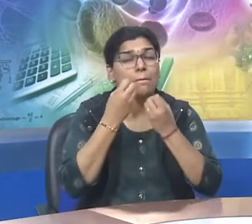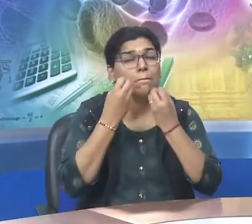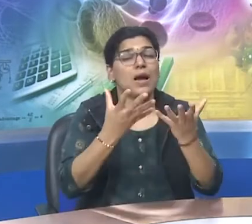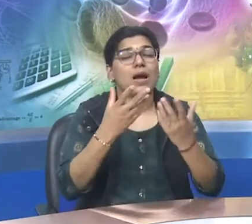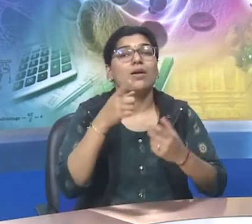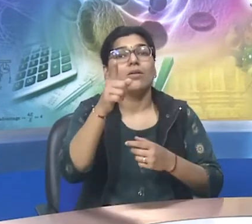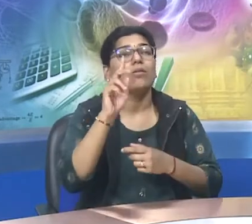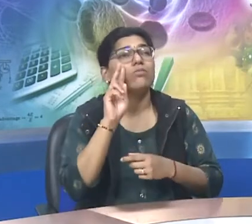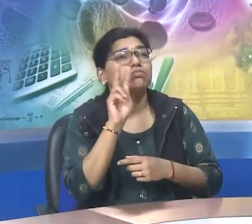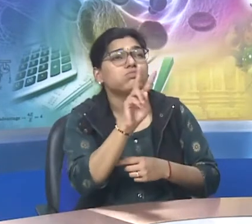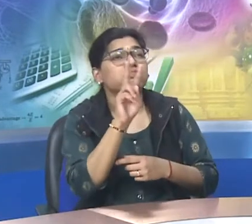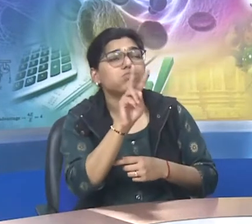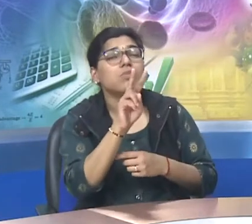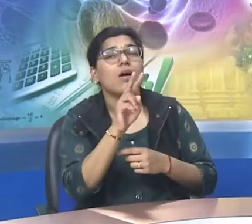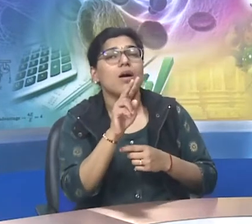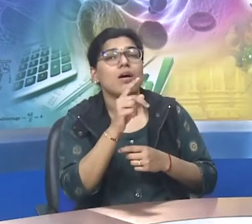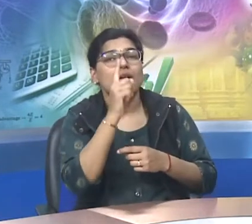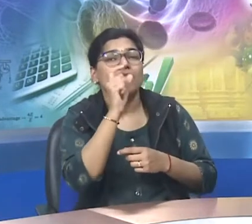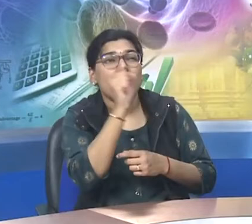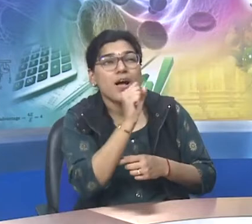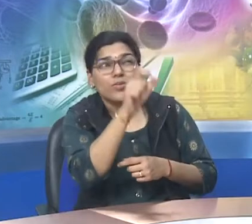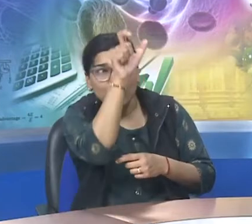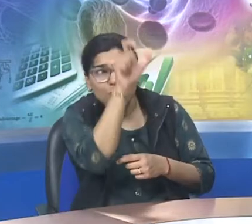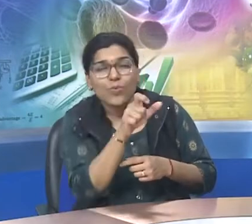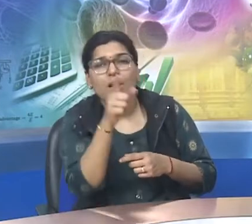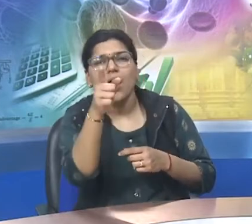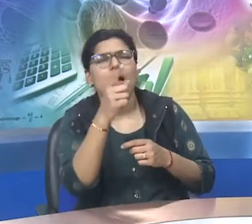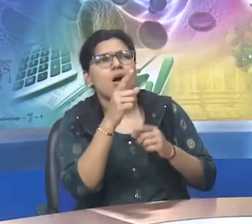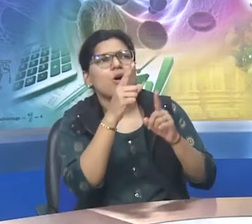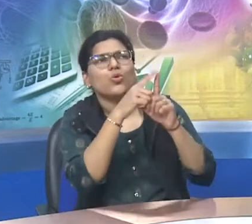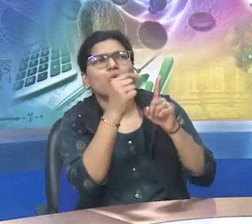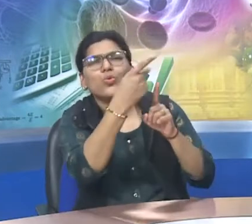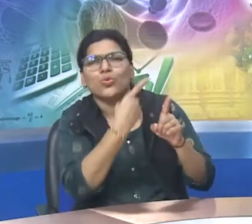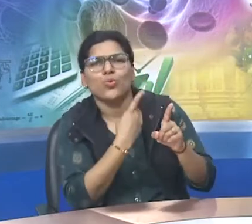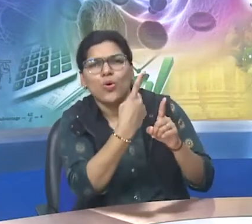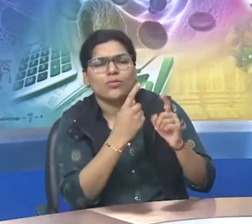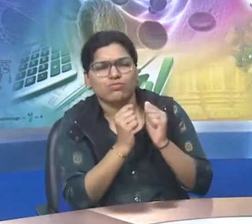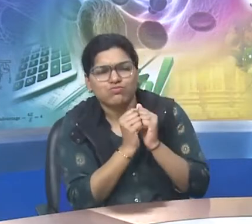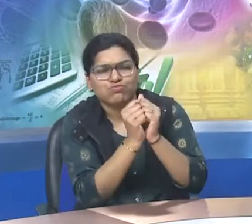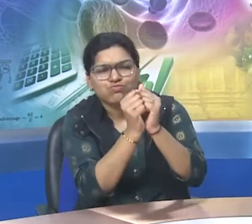What memories do you have of the time you spent with her?